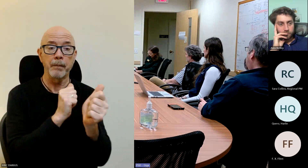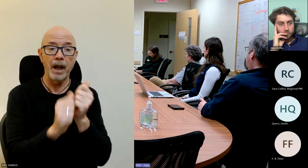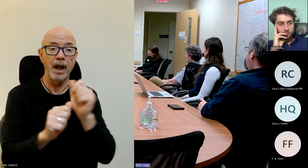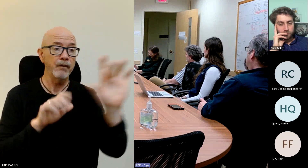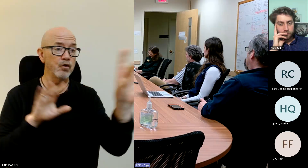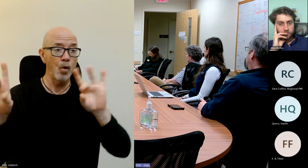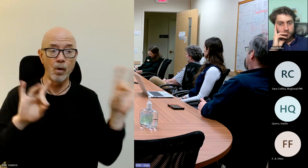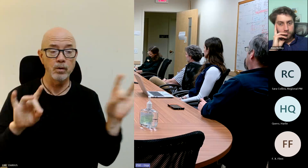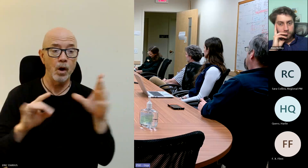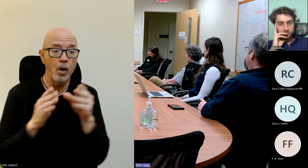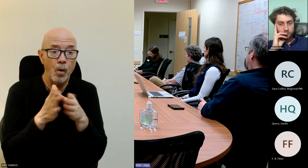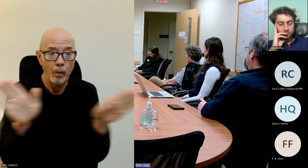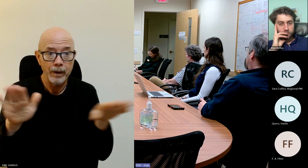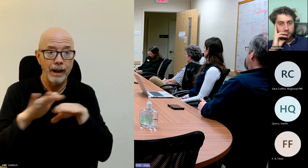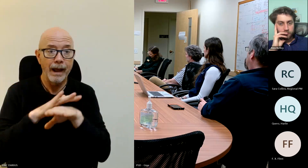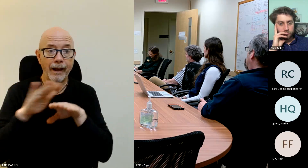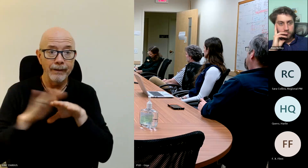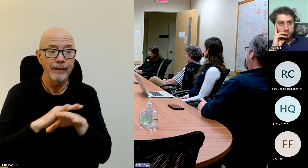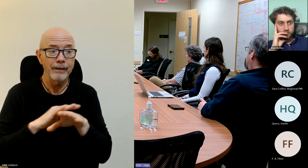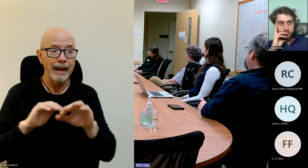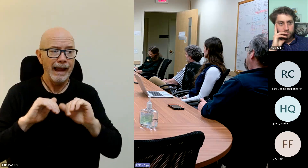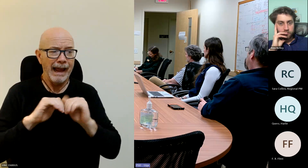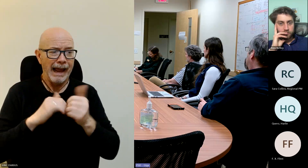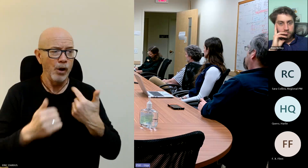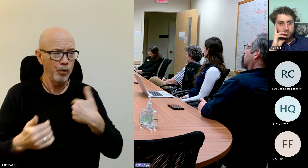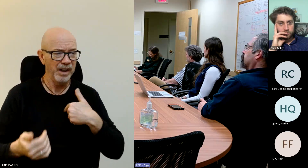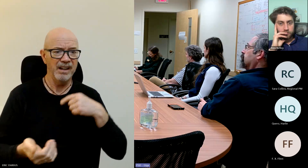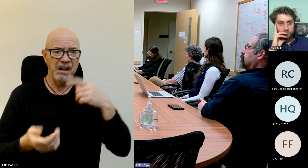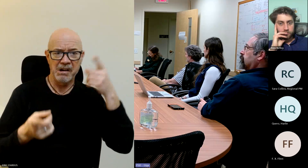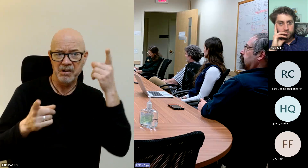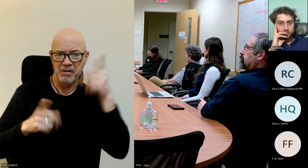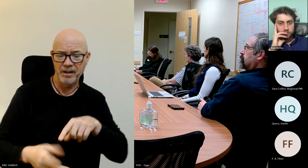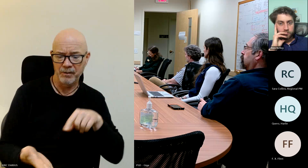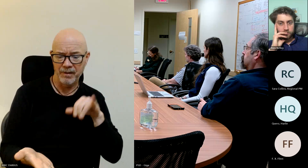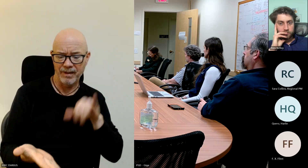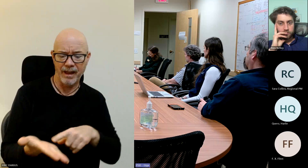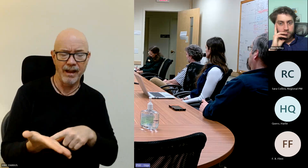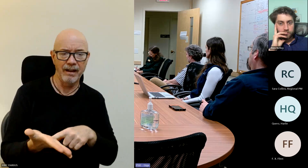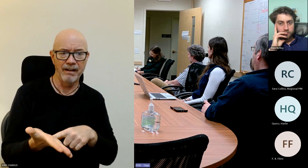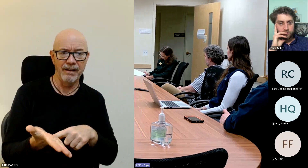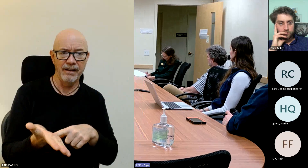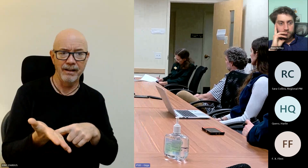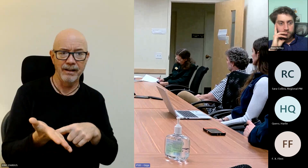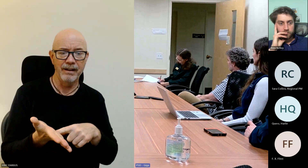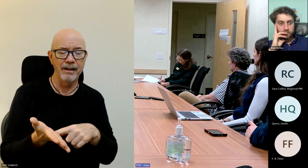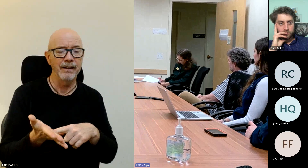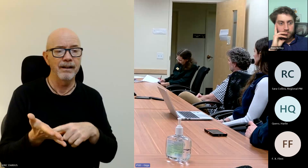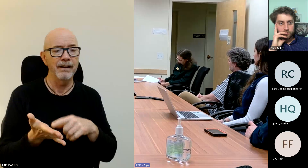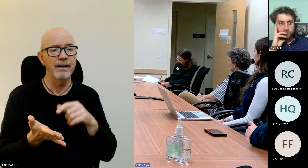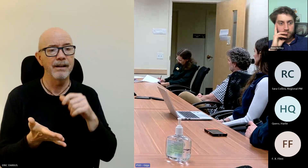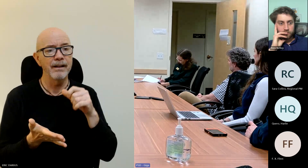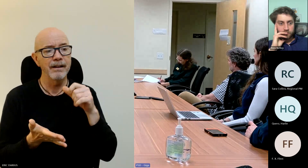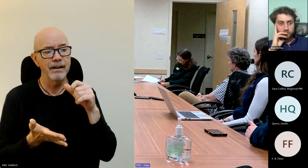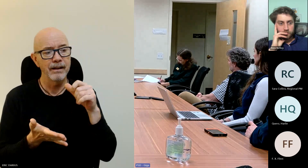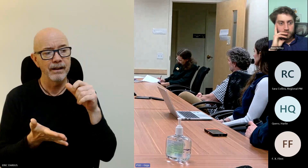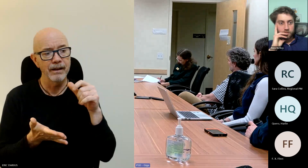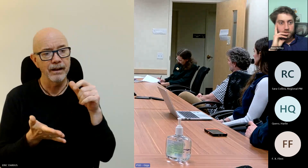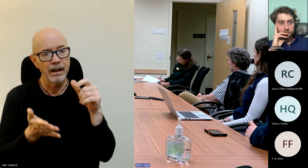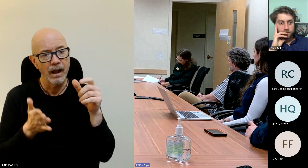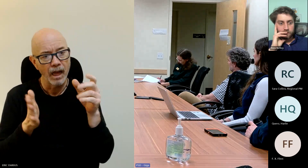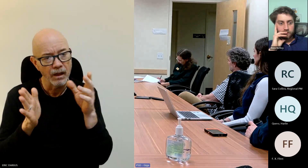access in entering that contract? Instead of laying out strategies to accomplish